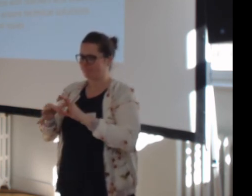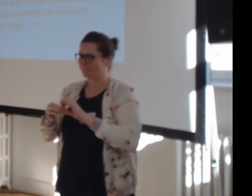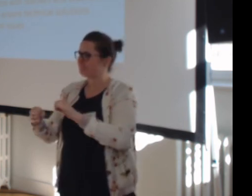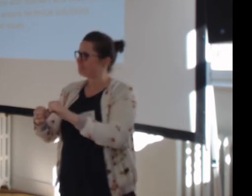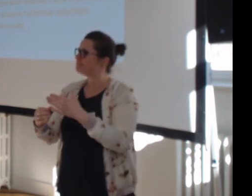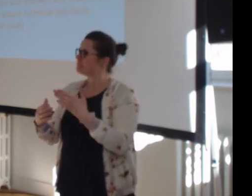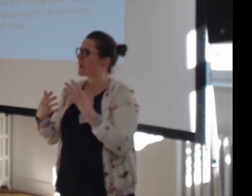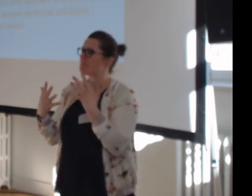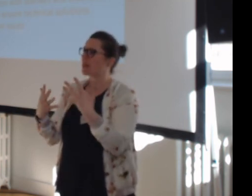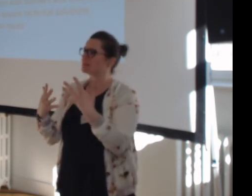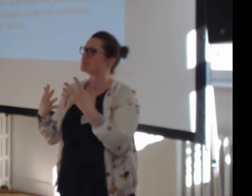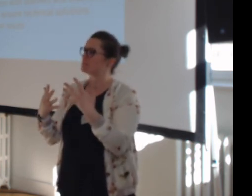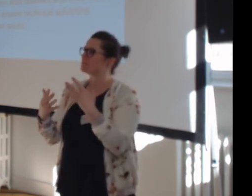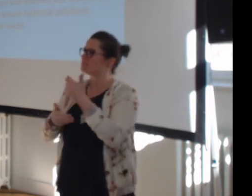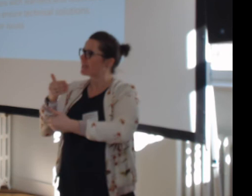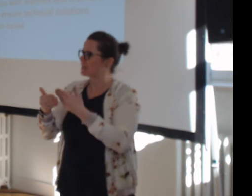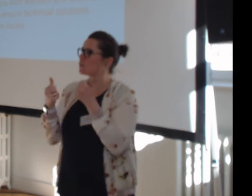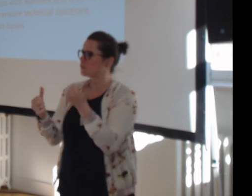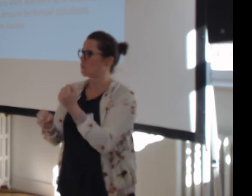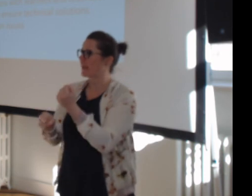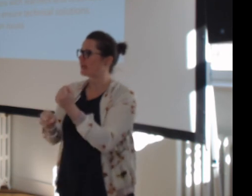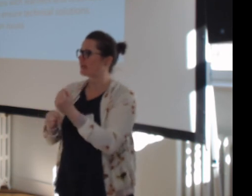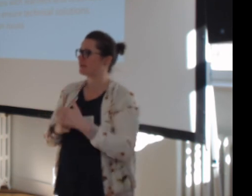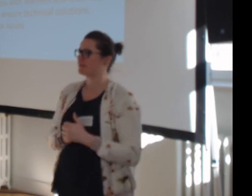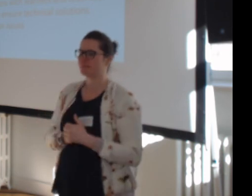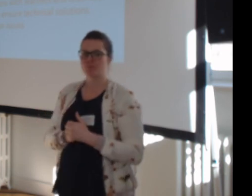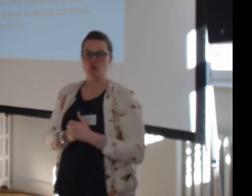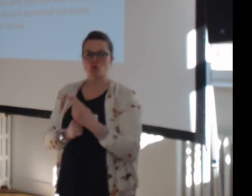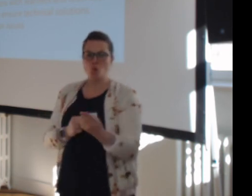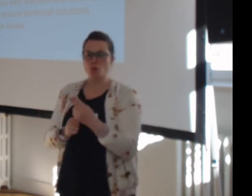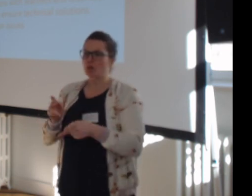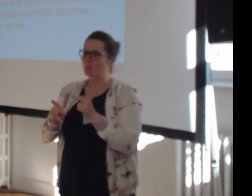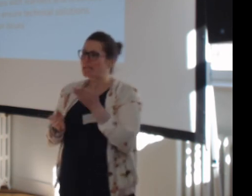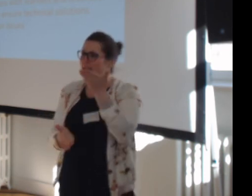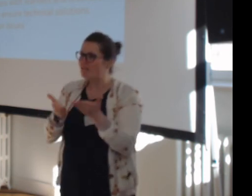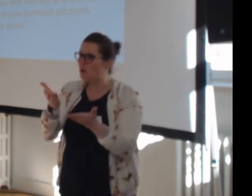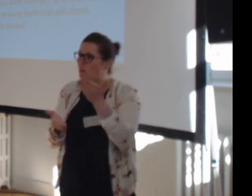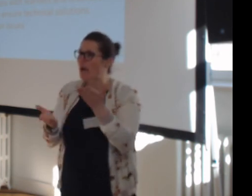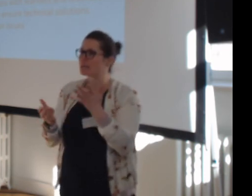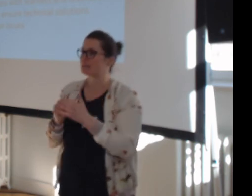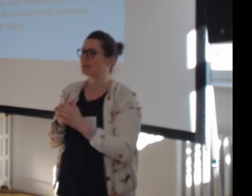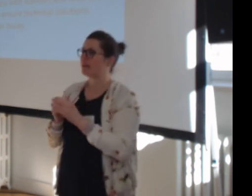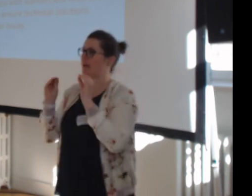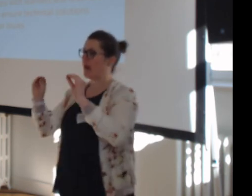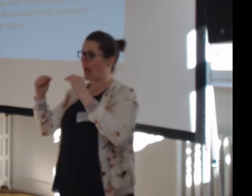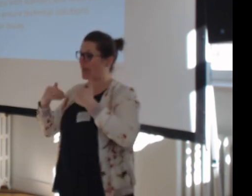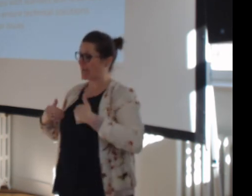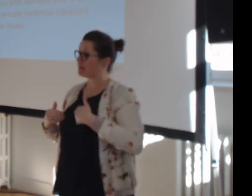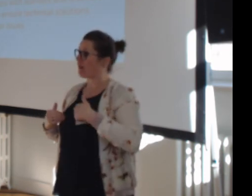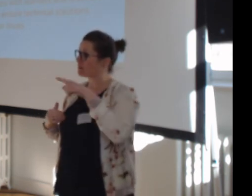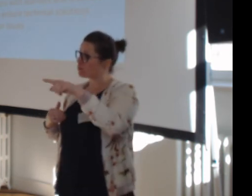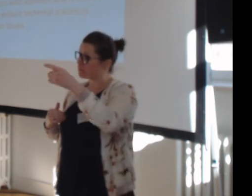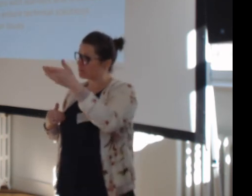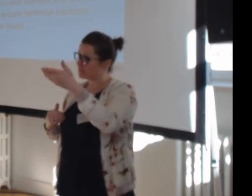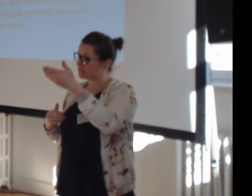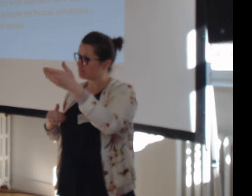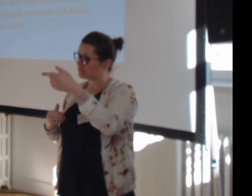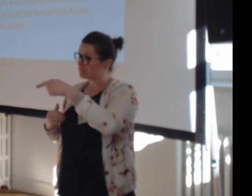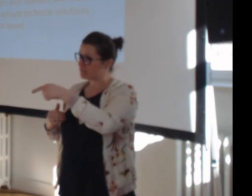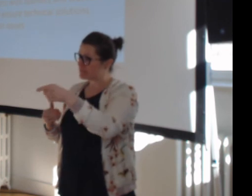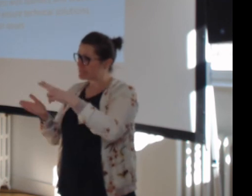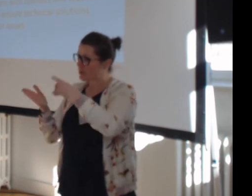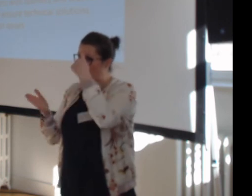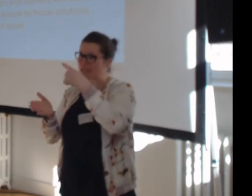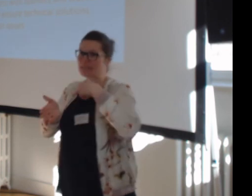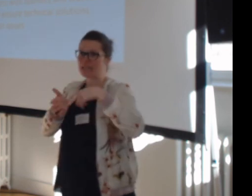works in a practical sense too. So more evaluations with learners and teachers are required to ensure that the